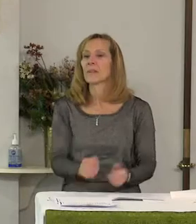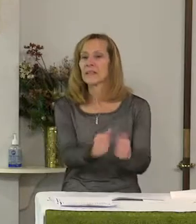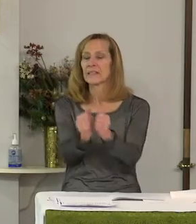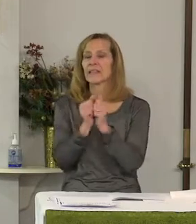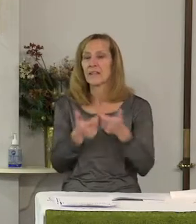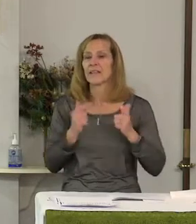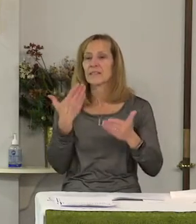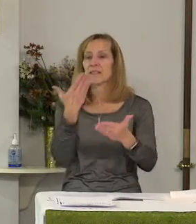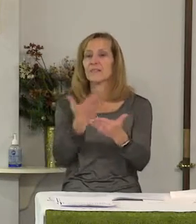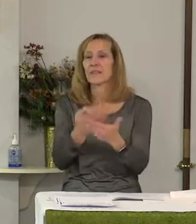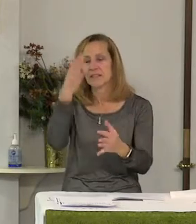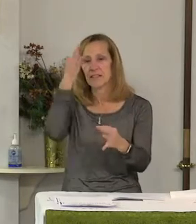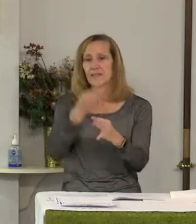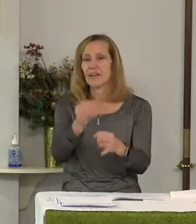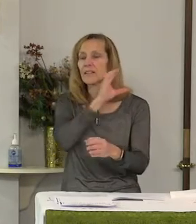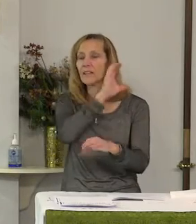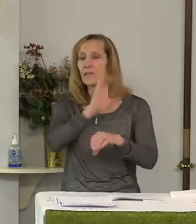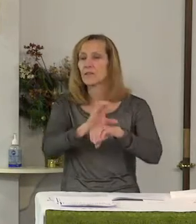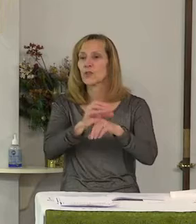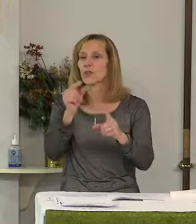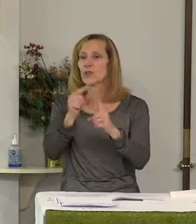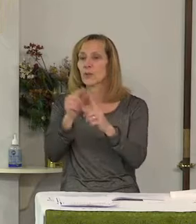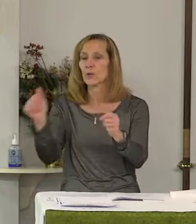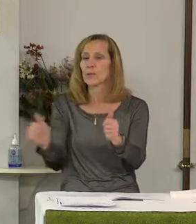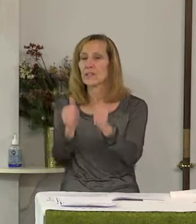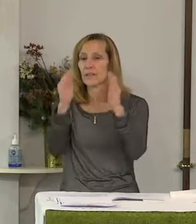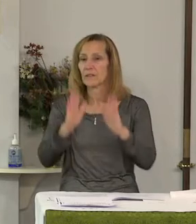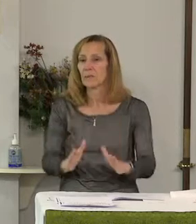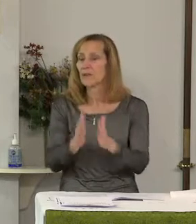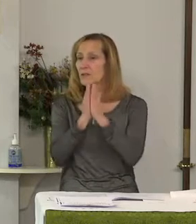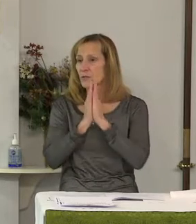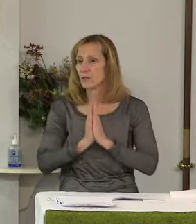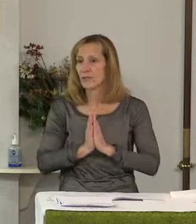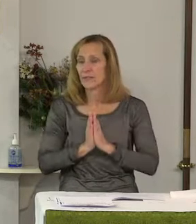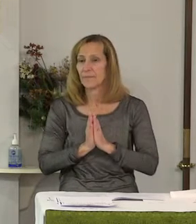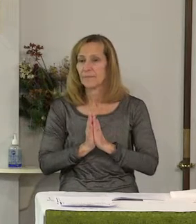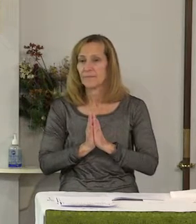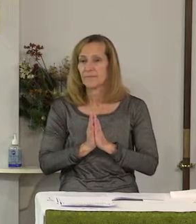Together, let us confess the faith of the Church in the words of the Apostles' Creed.